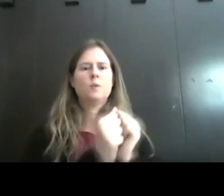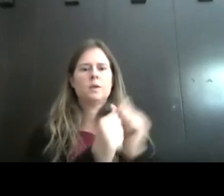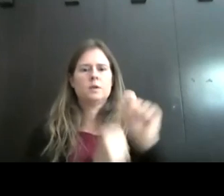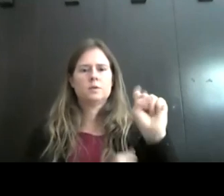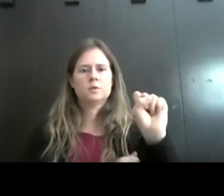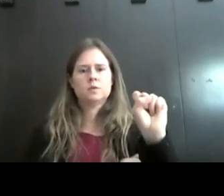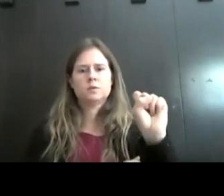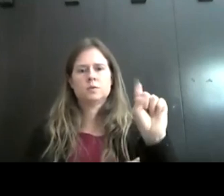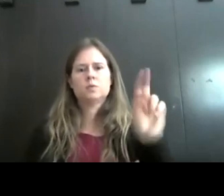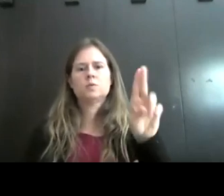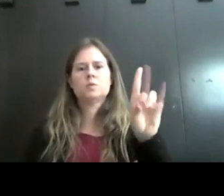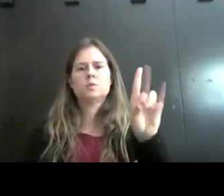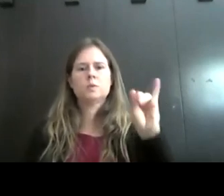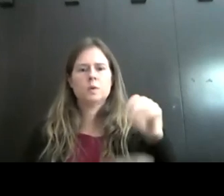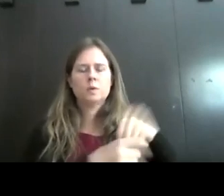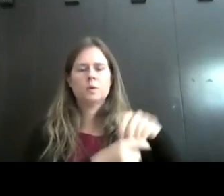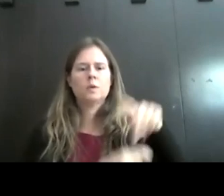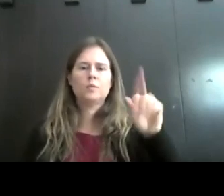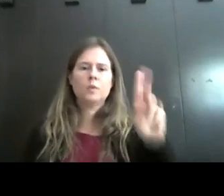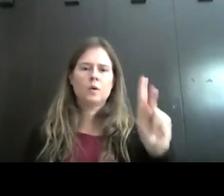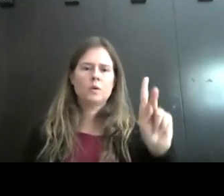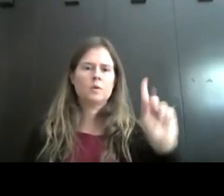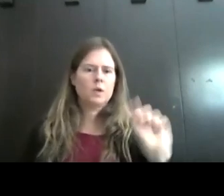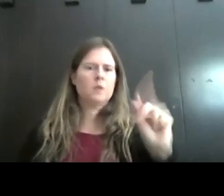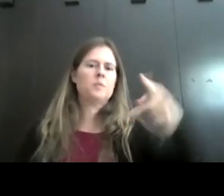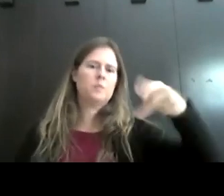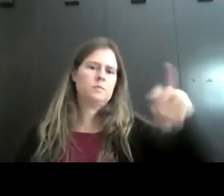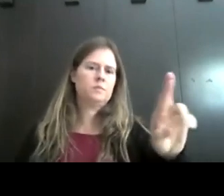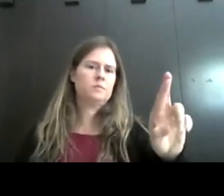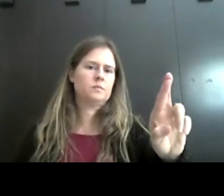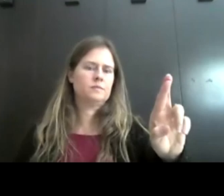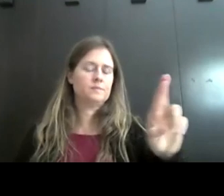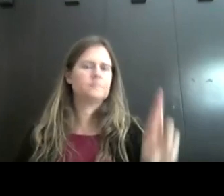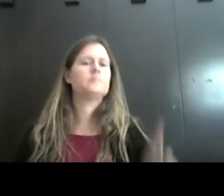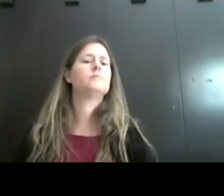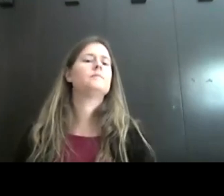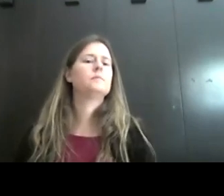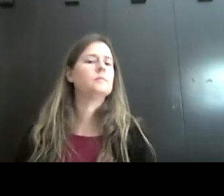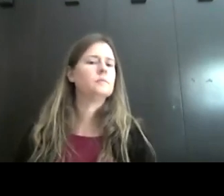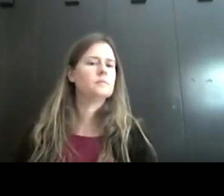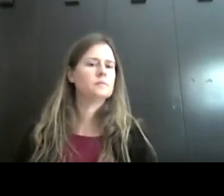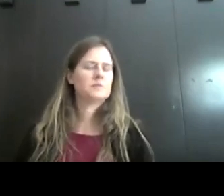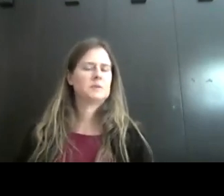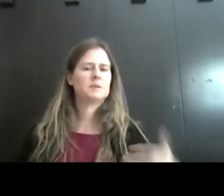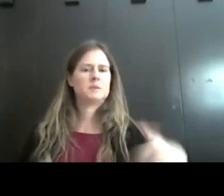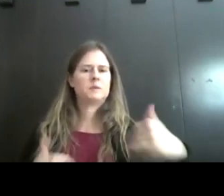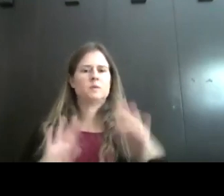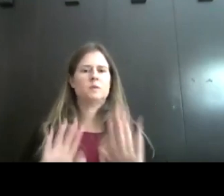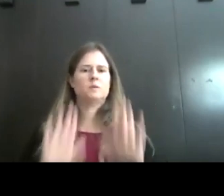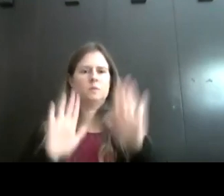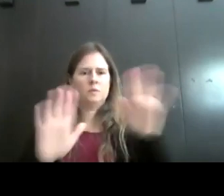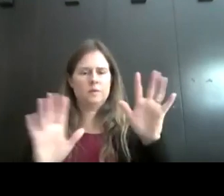in Paso Robles. So again, this has been a wonderful evening, great conversation,